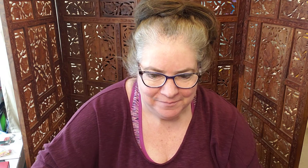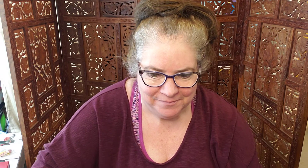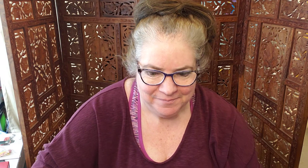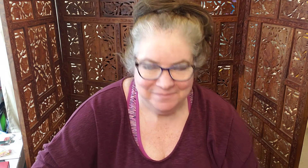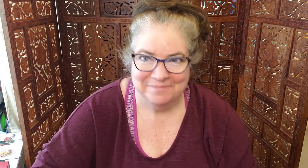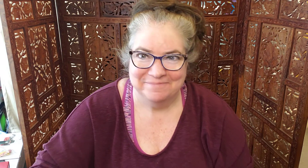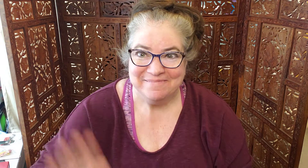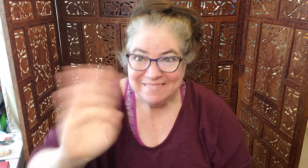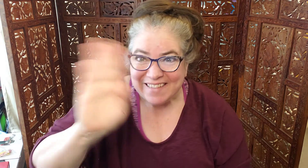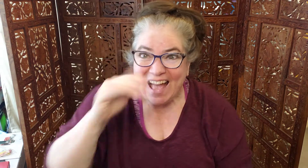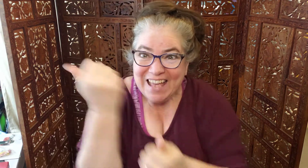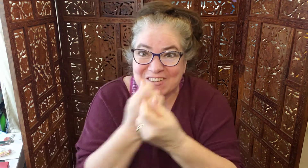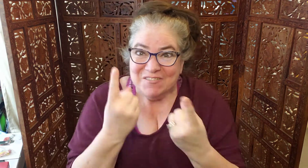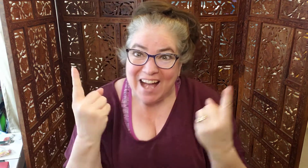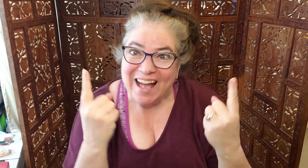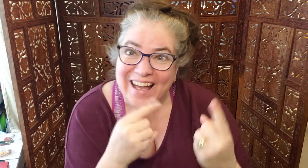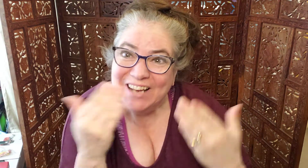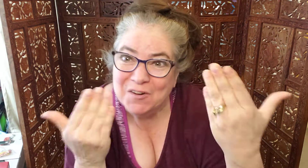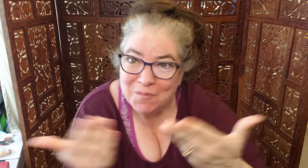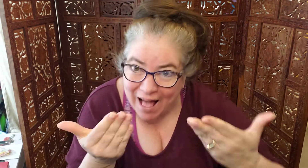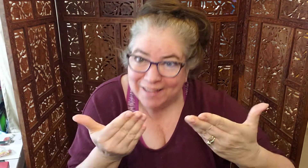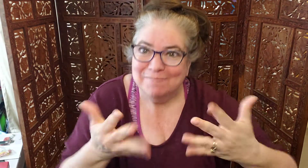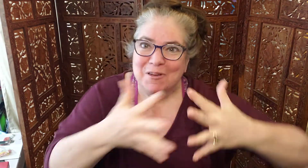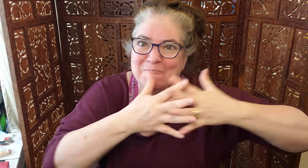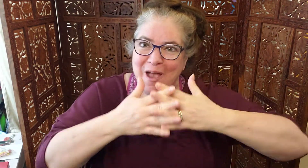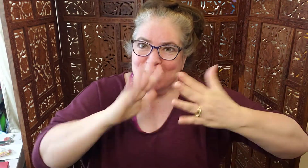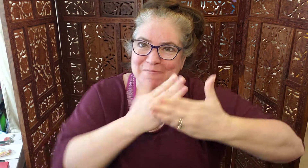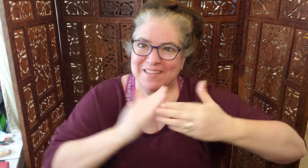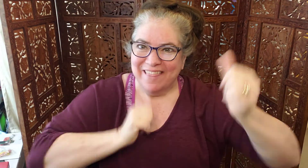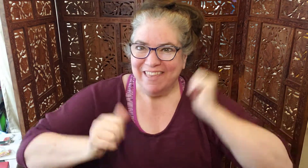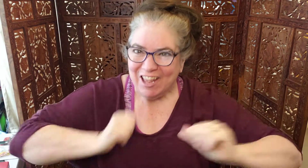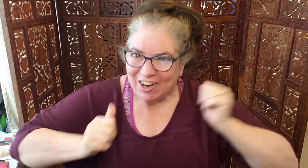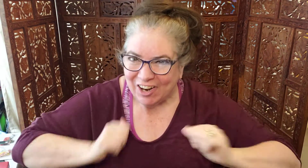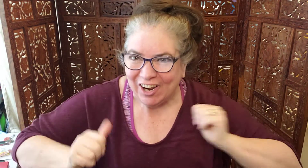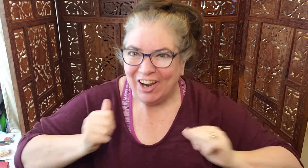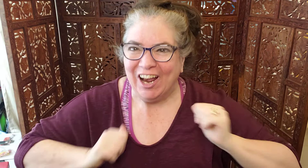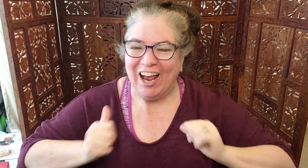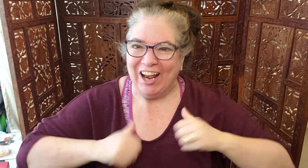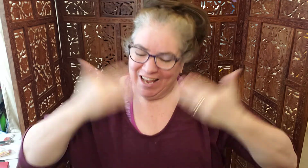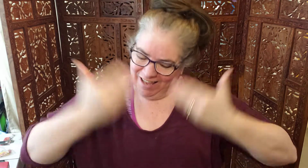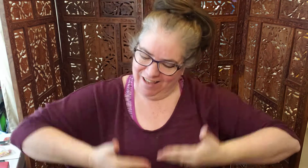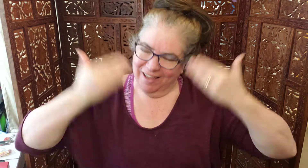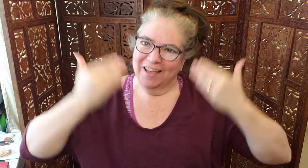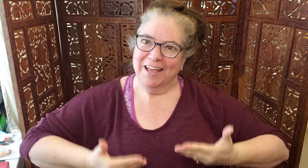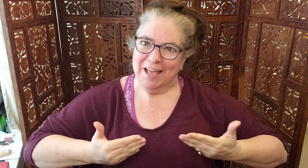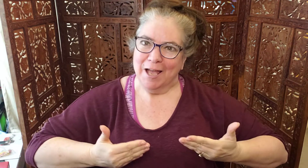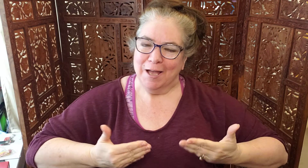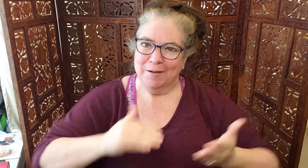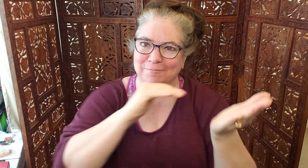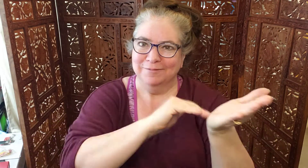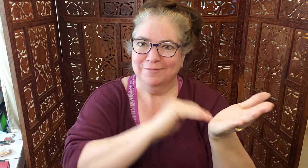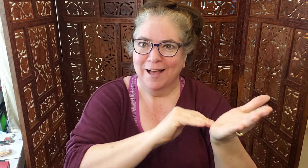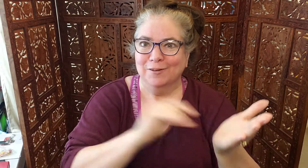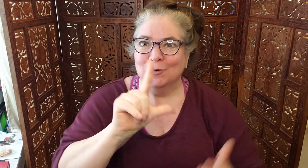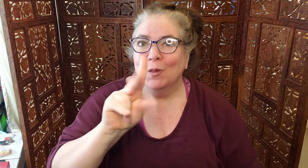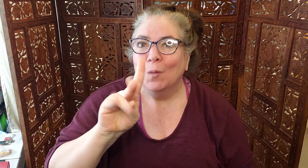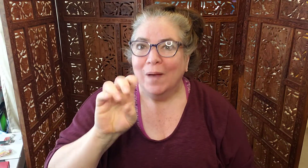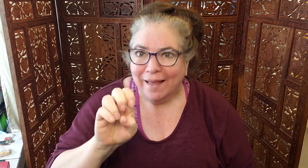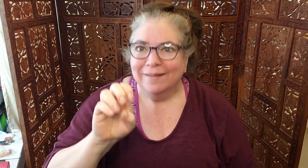Hi, everyone, and welcome to American Musical Theater. I am Dr. Luann Davis Haggerty, and I'm